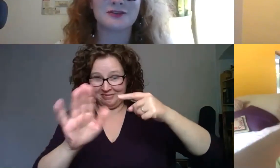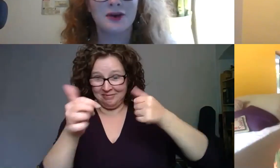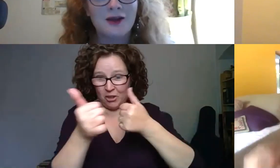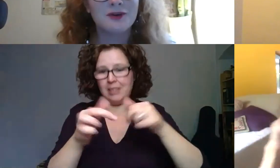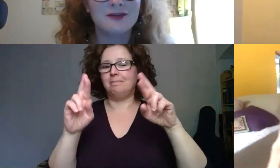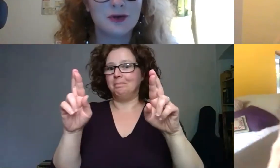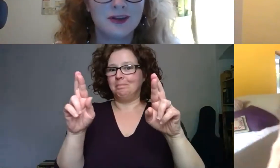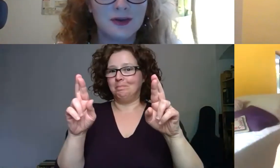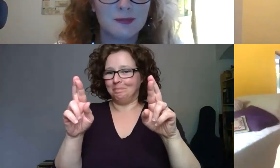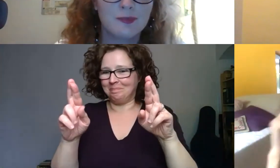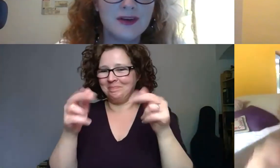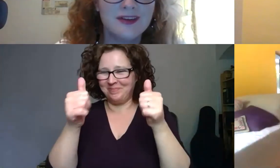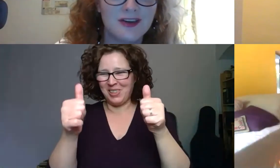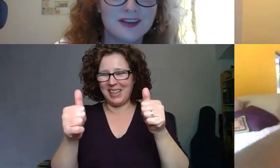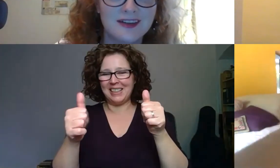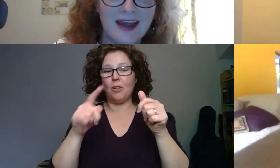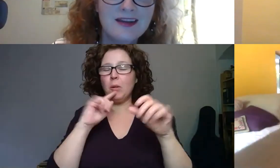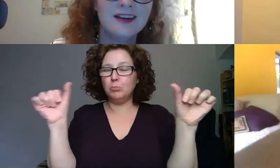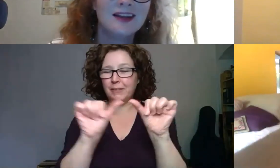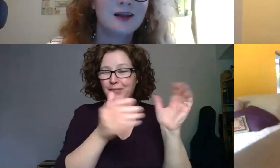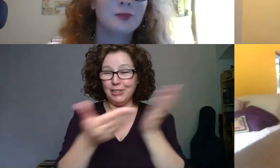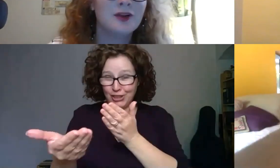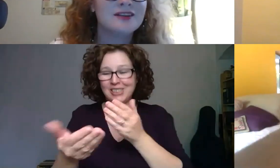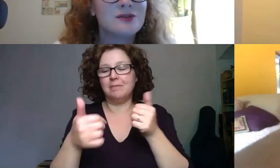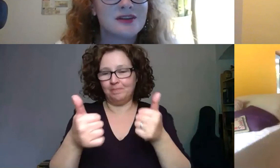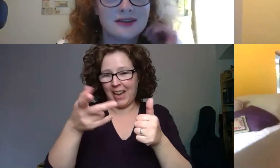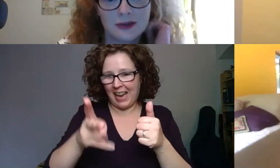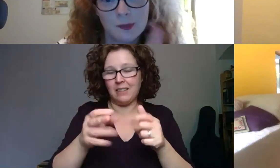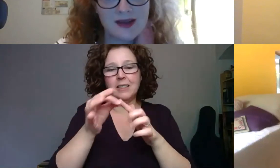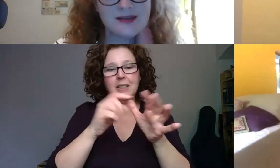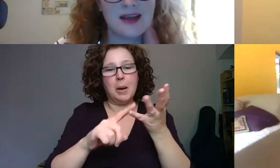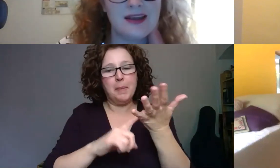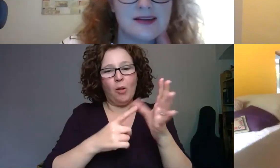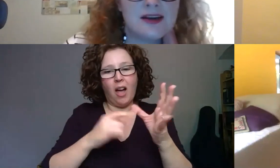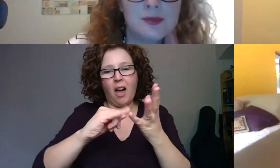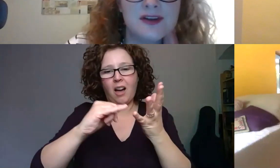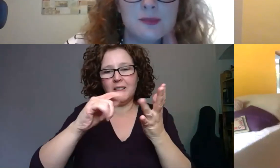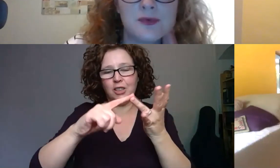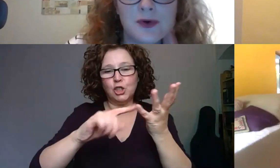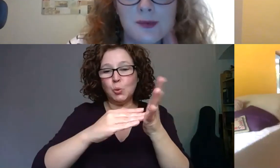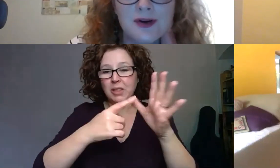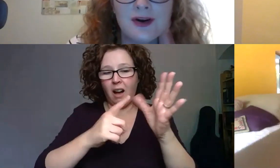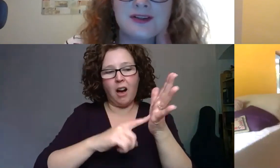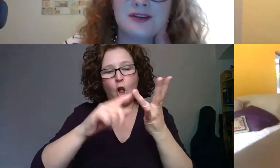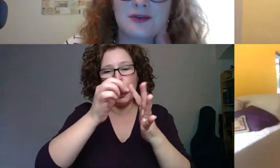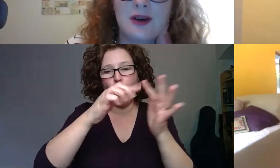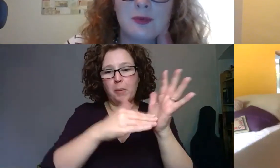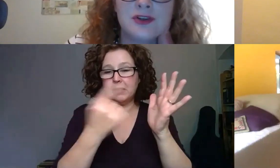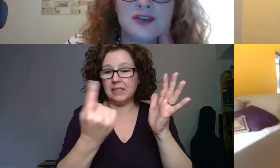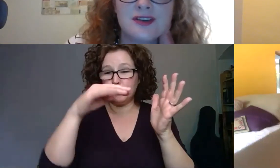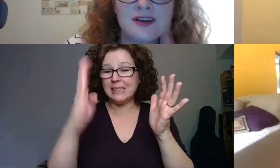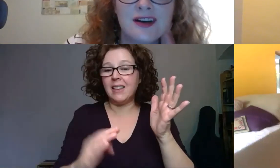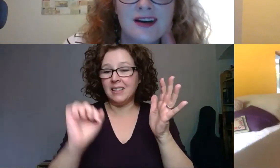fingers crossed. So I will give your brief introduction again. Paula Sousa Lopes is a Brazilian performer, audio